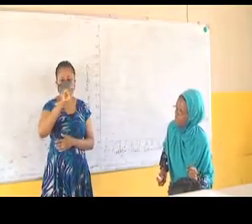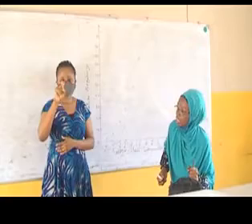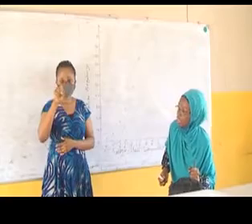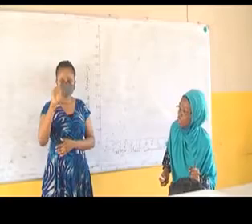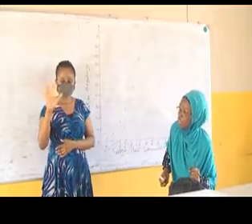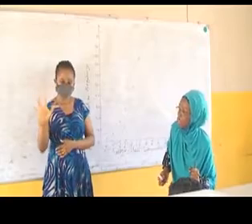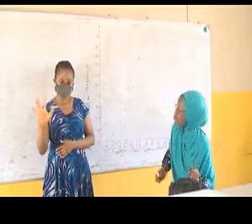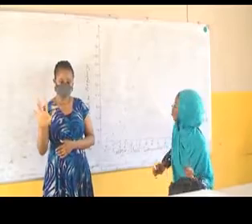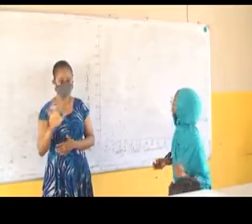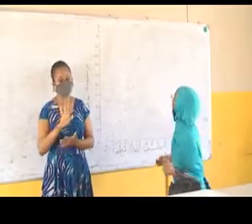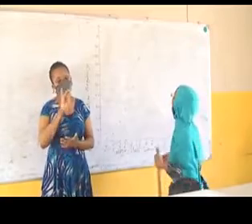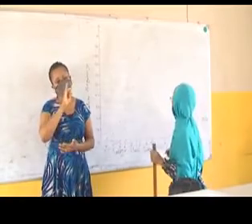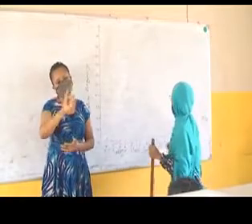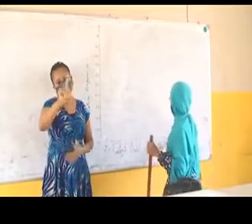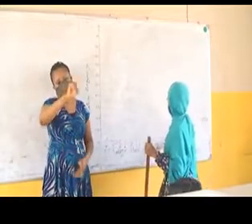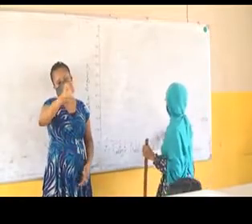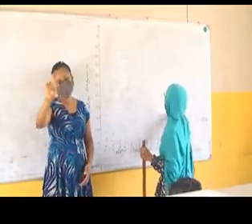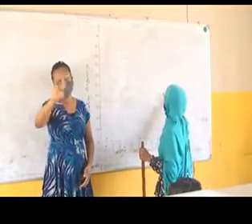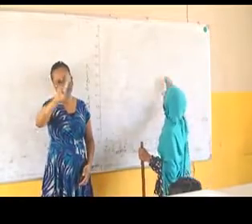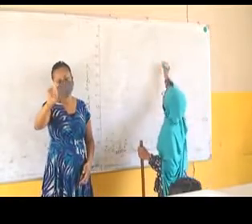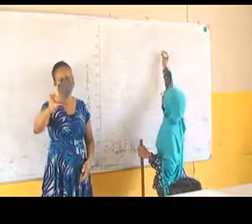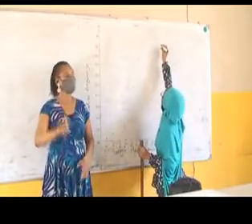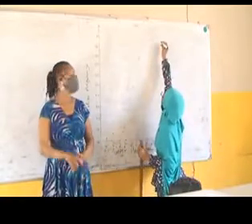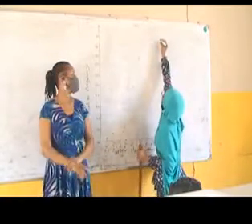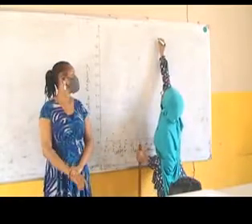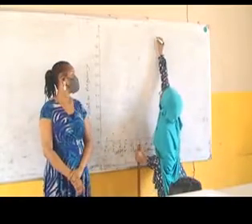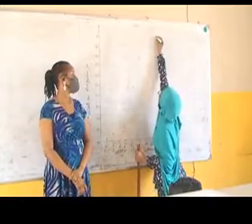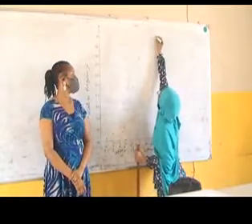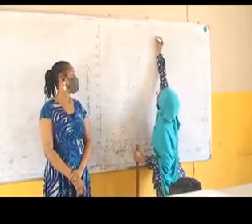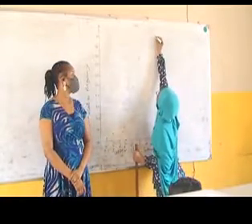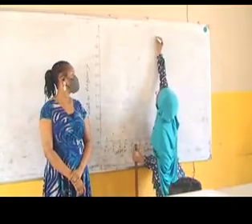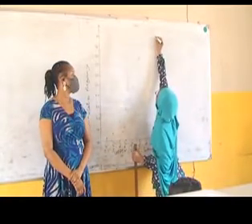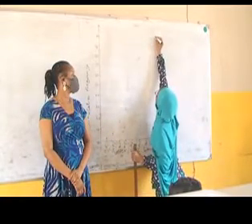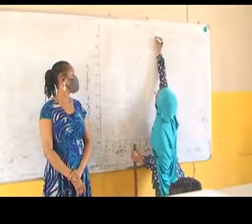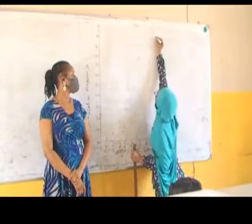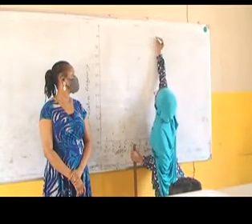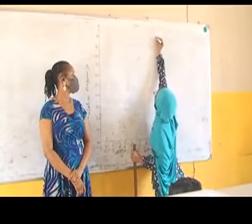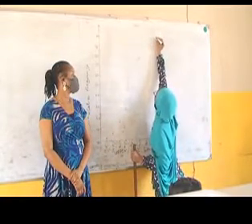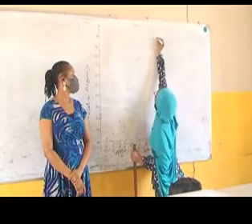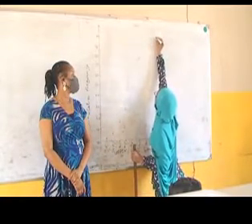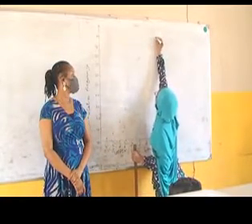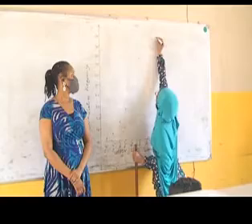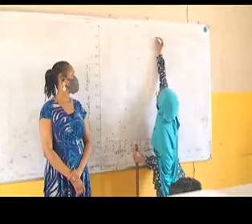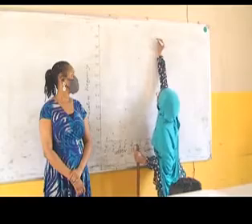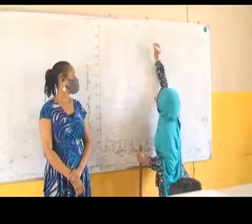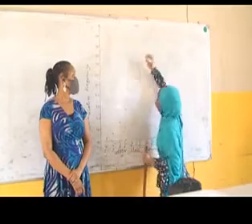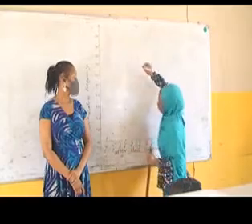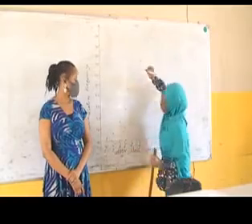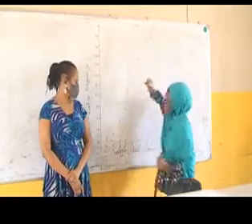100.5, the cumulative frequency is 100. That is the last one to 100